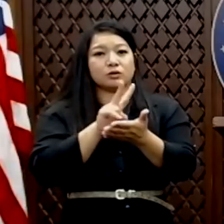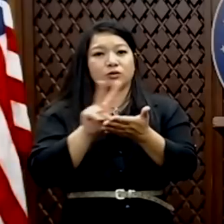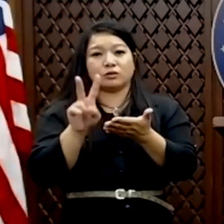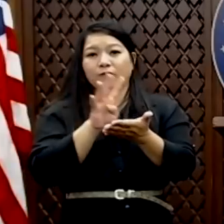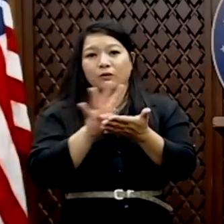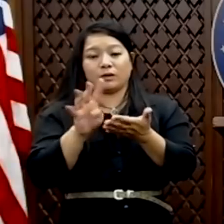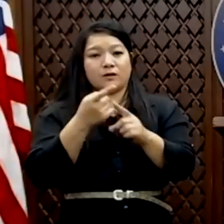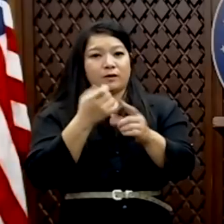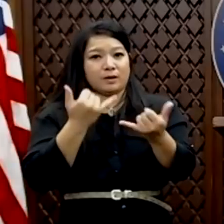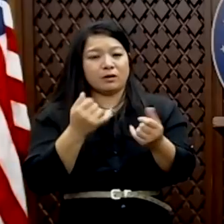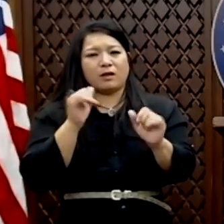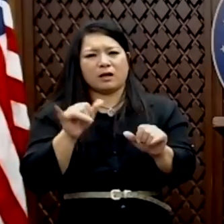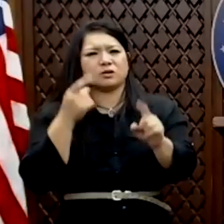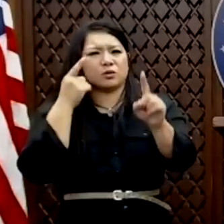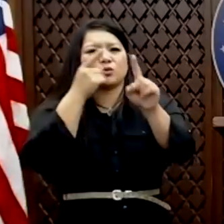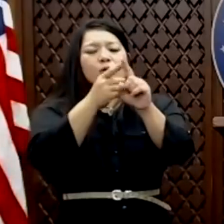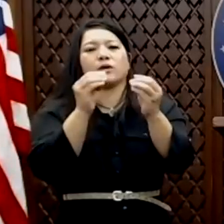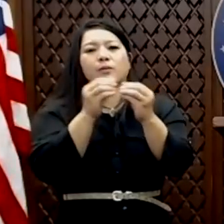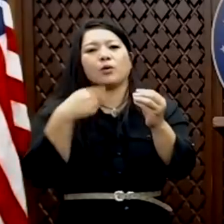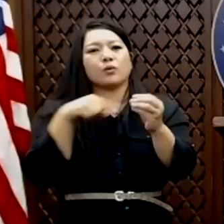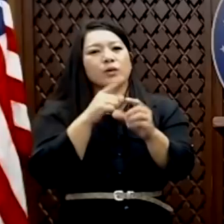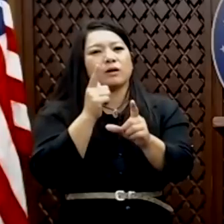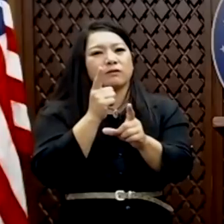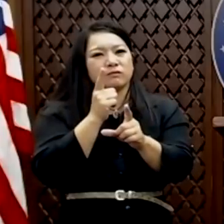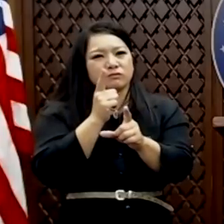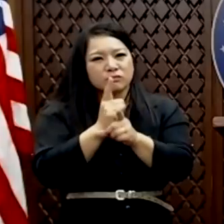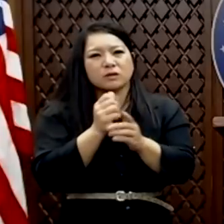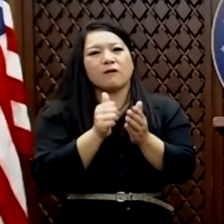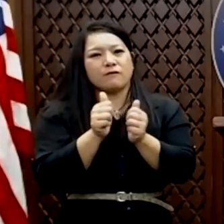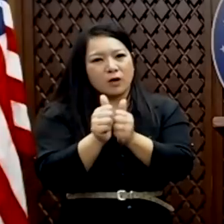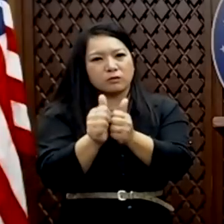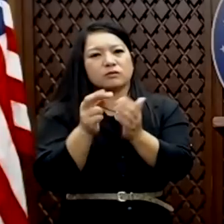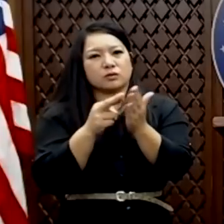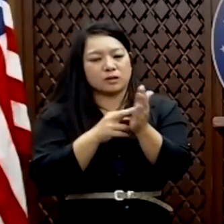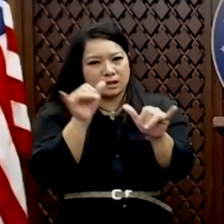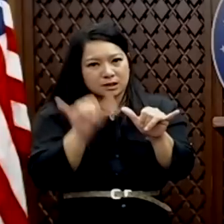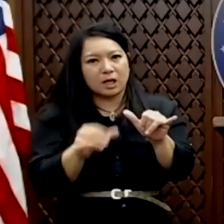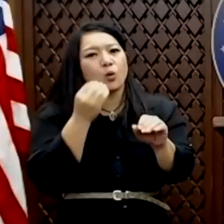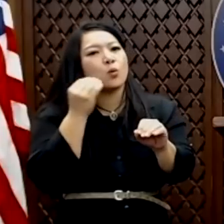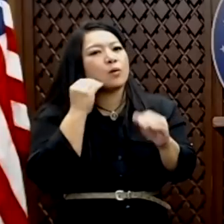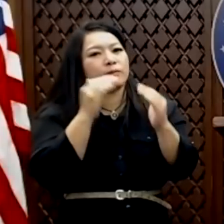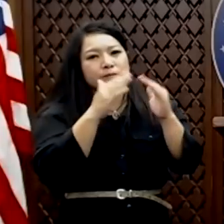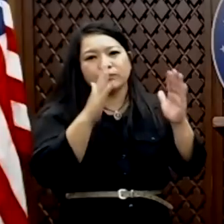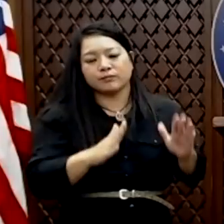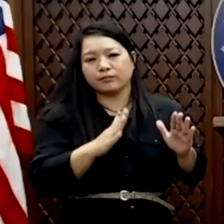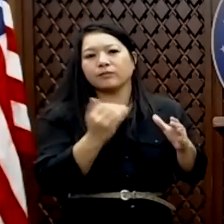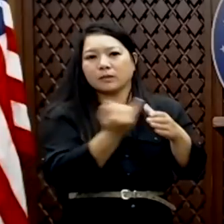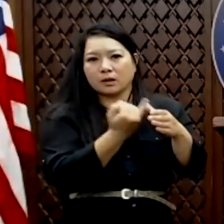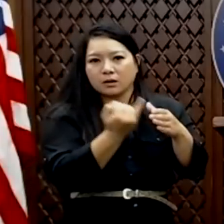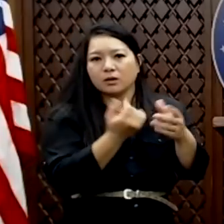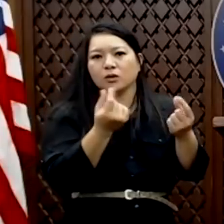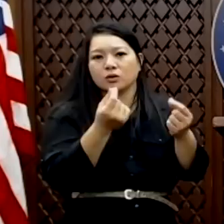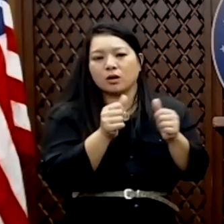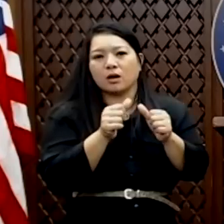goal. So the more we are compliant, the more that we stay home, the more that we do measures